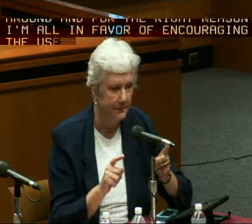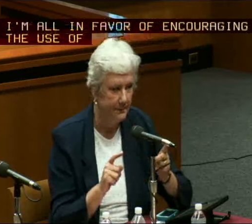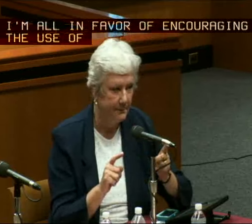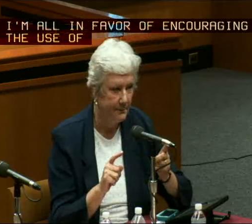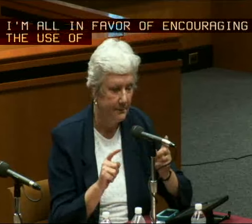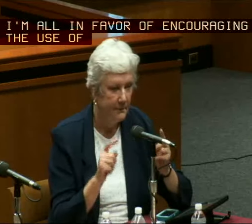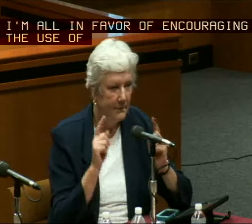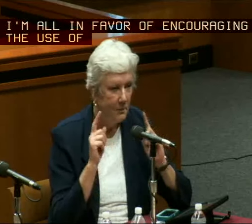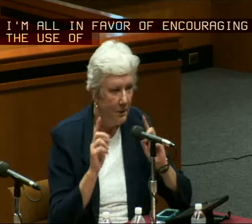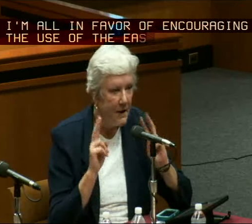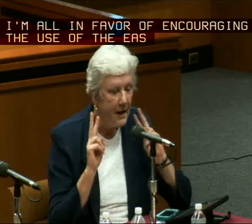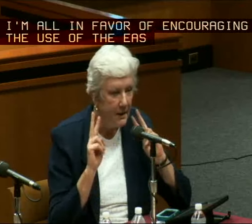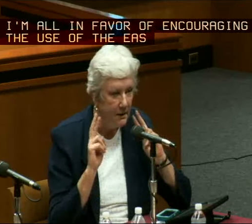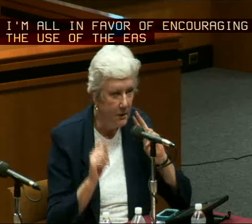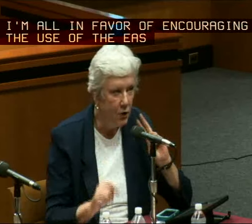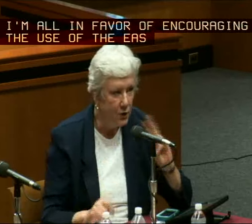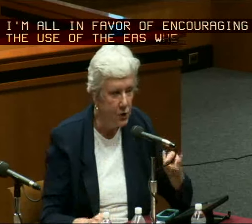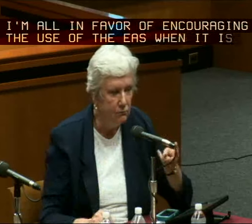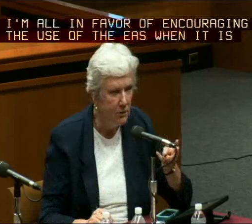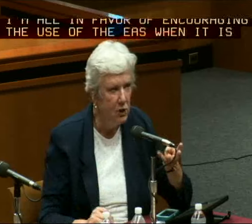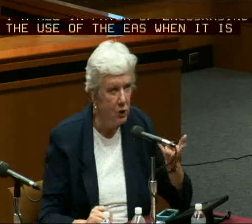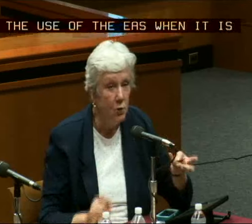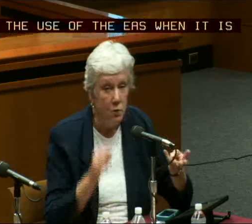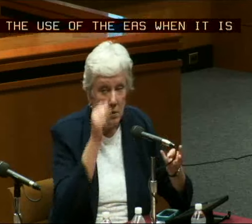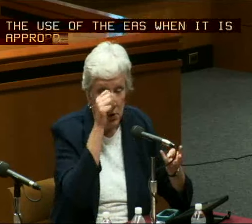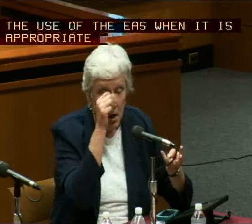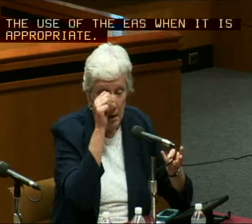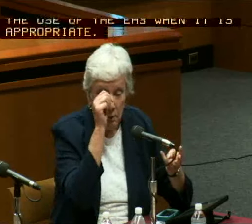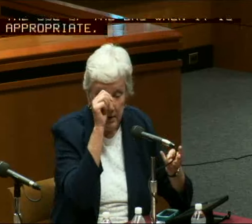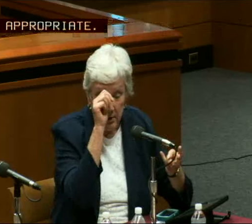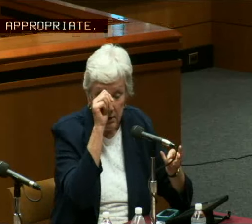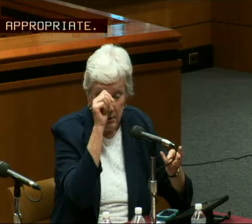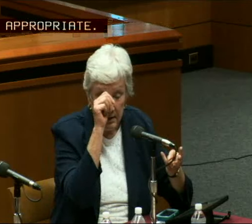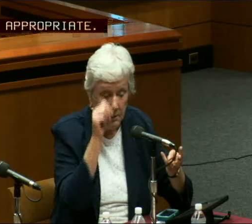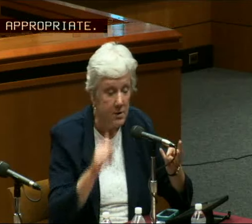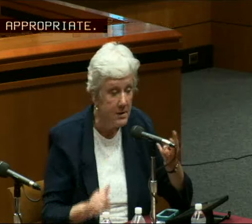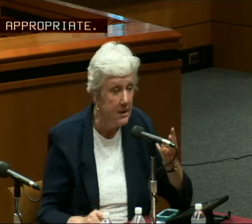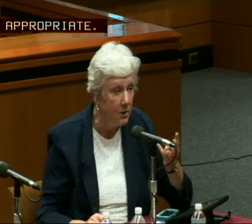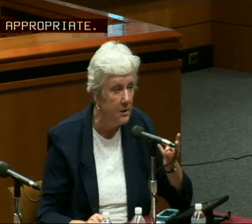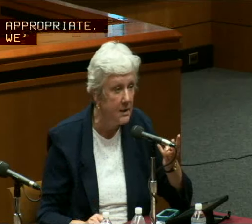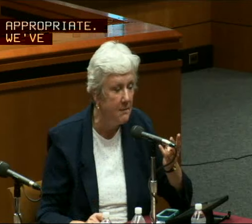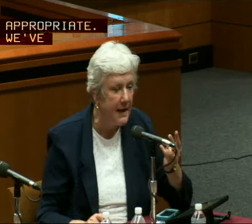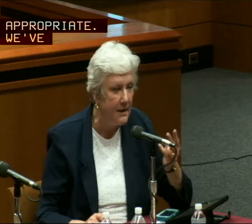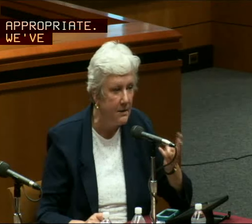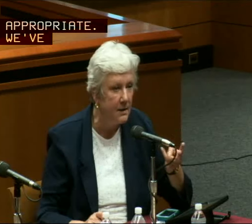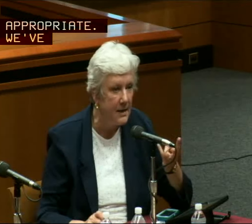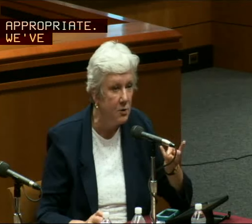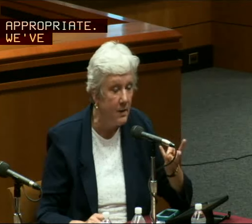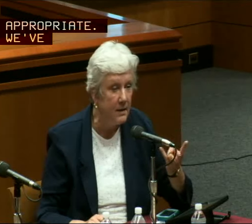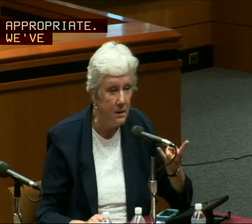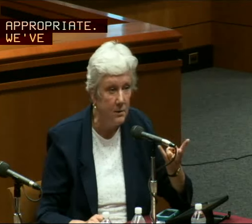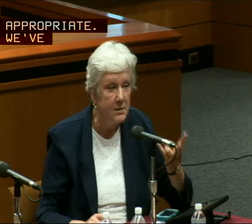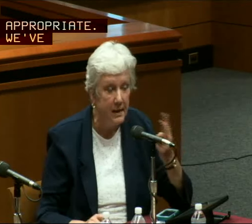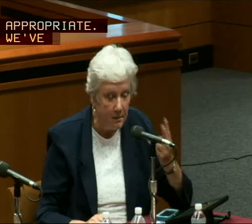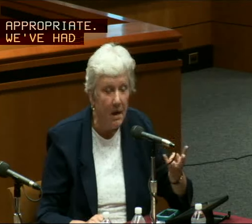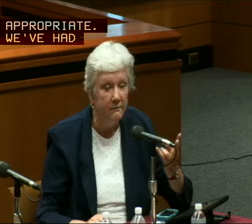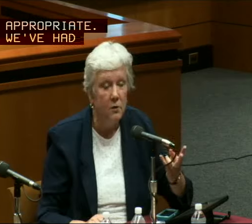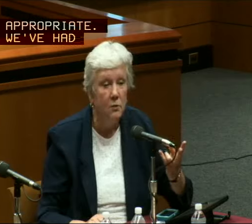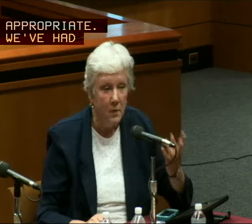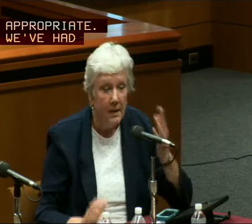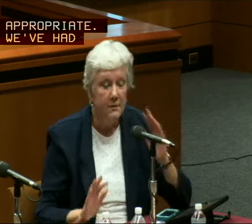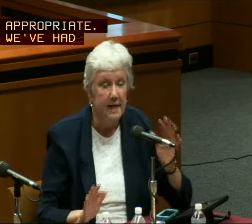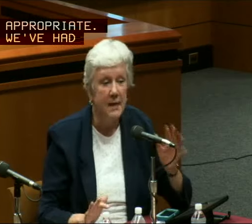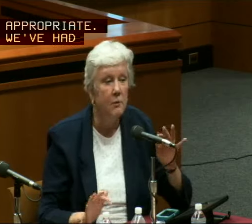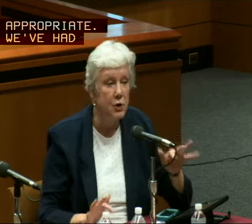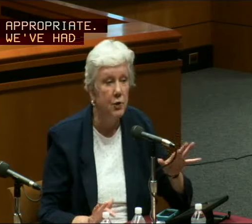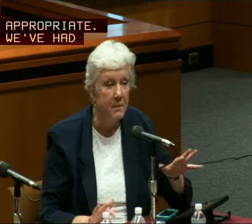appropriate. We've had 2 non-weather emergency alerts in Maine in the last 20 years, and in my